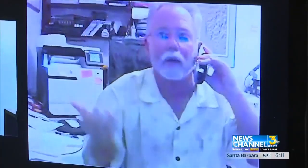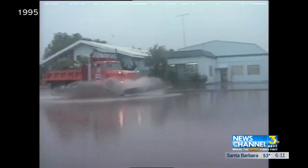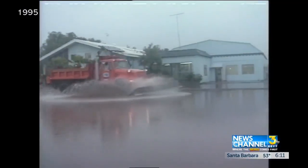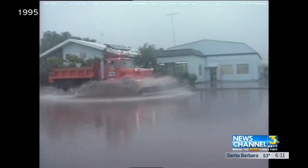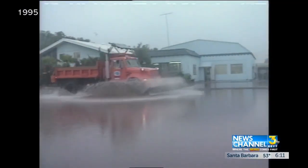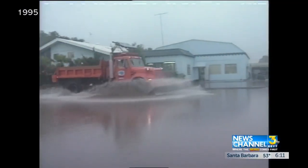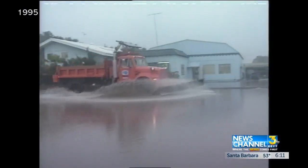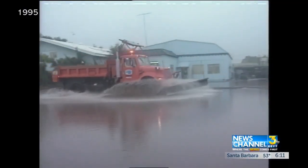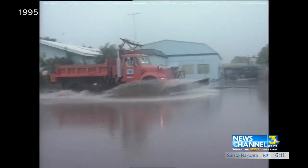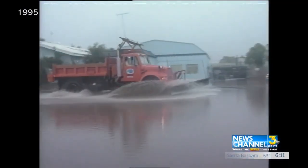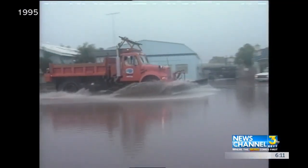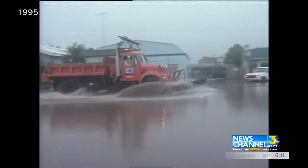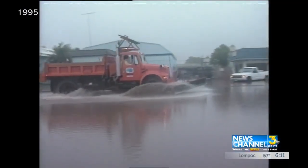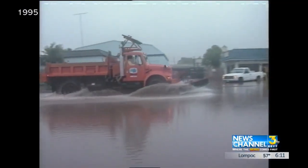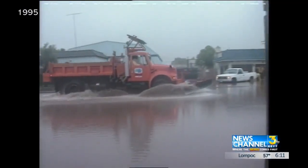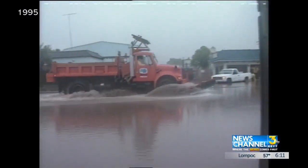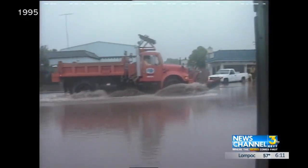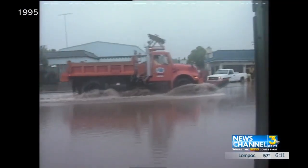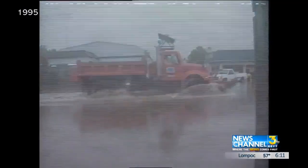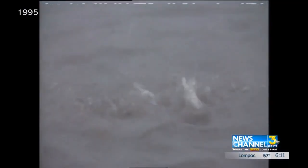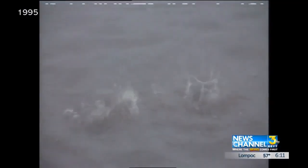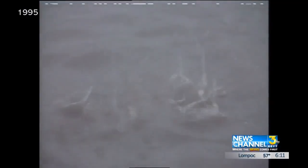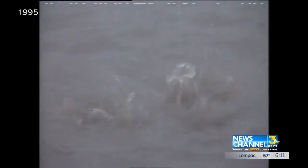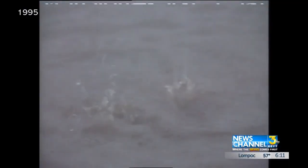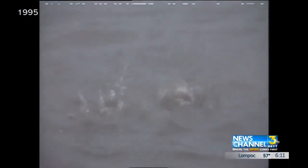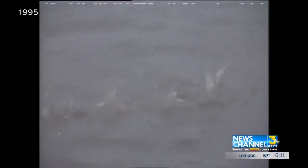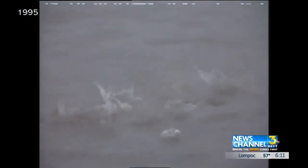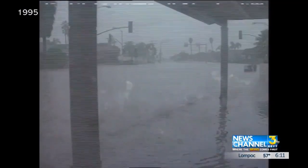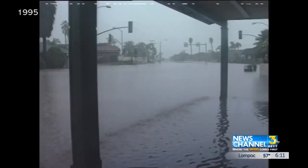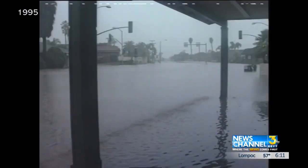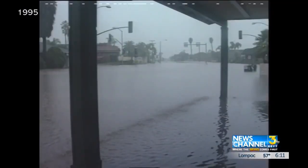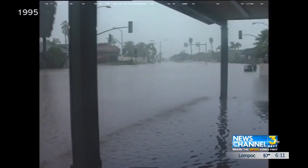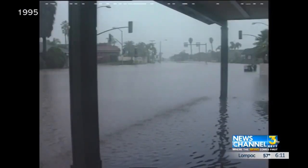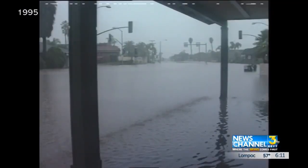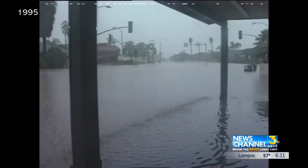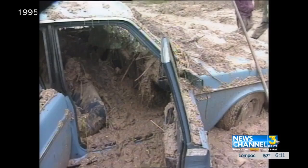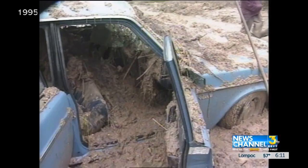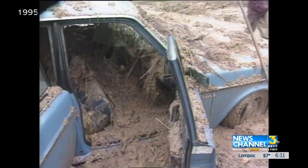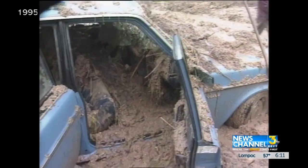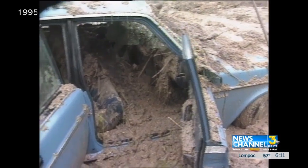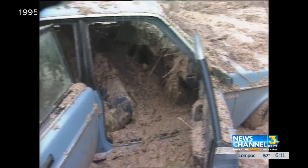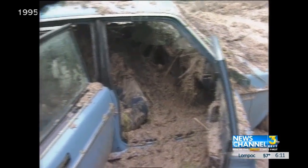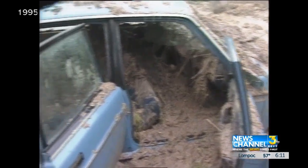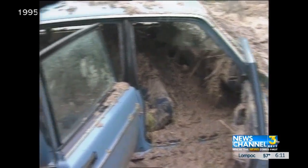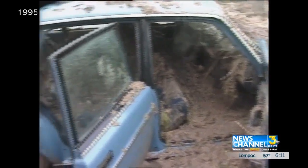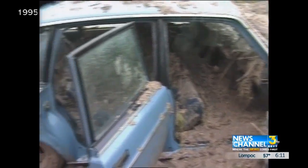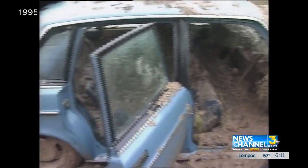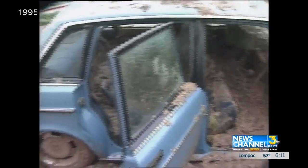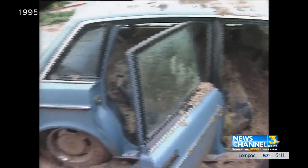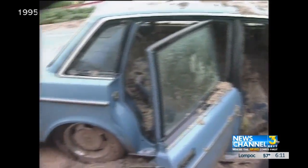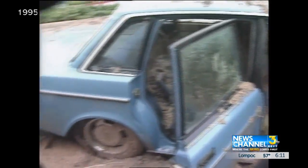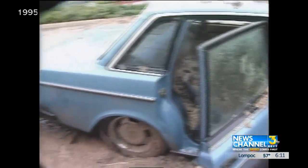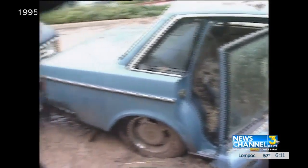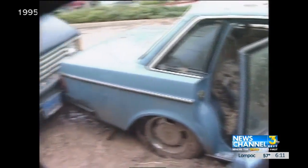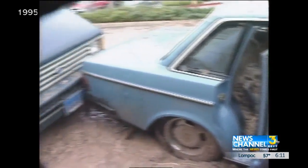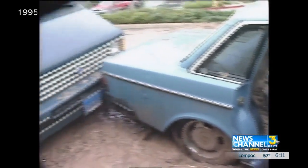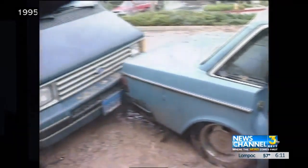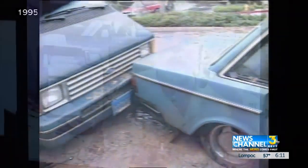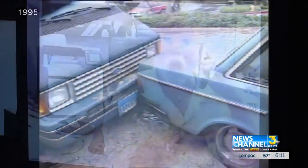The rainfall from midnight on was 8 inches. The teleprompter wasn't working. So all the reporters gave me their